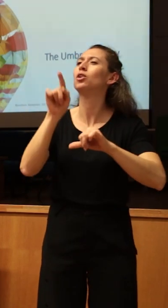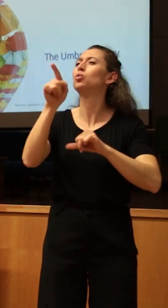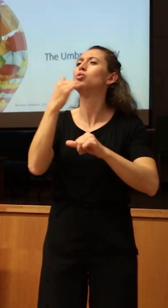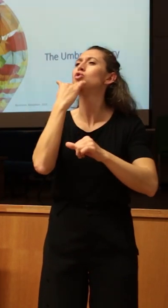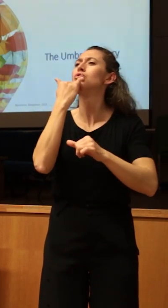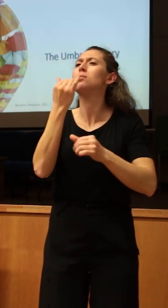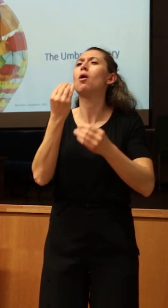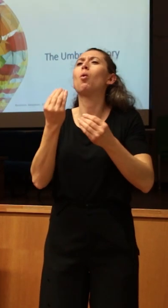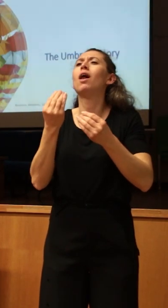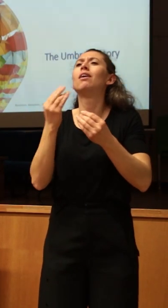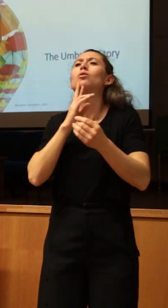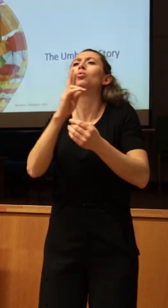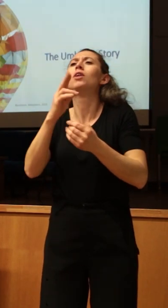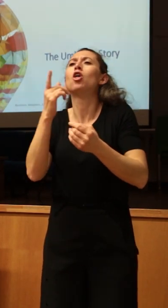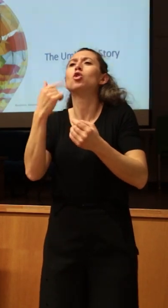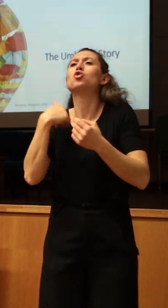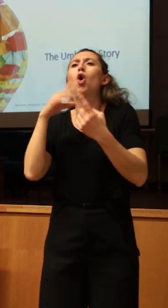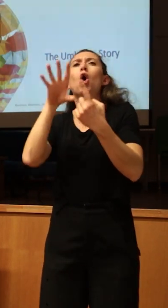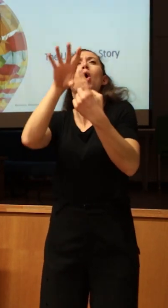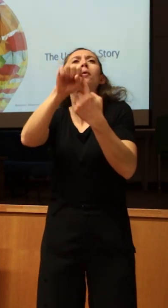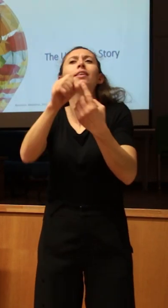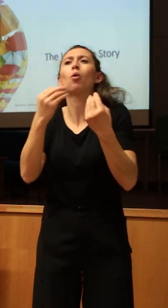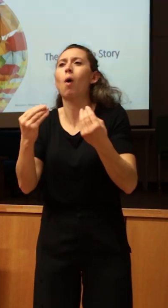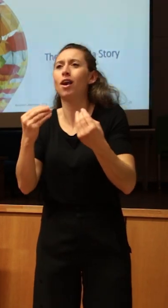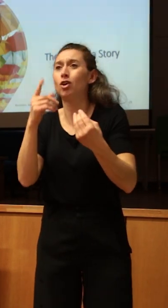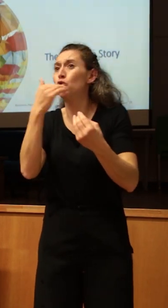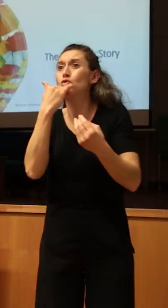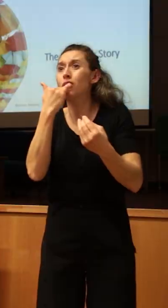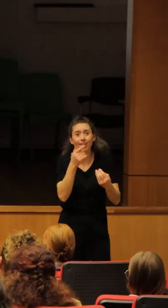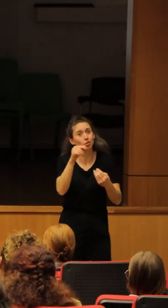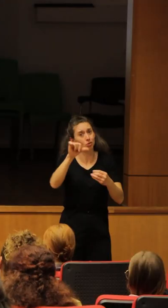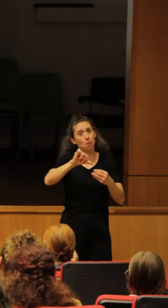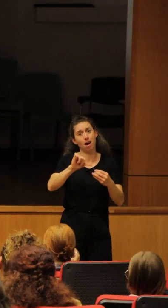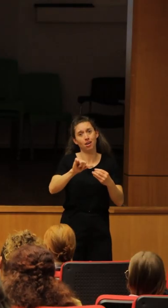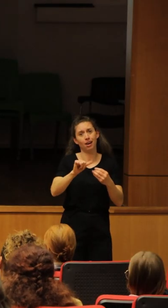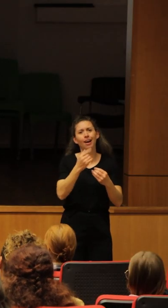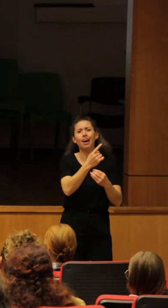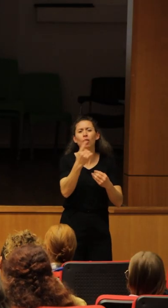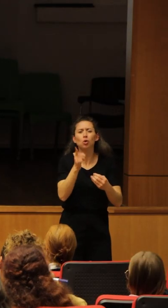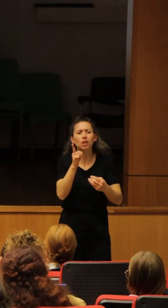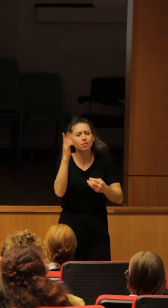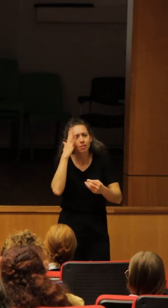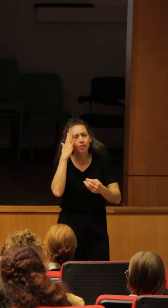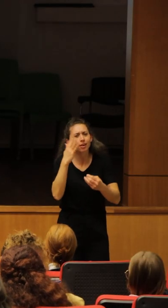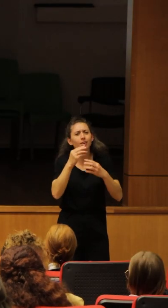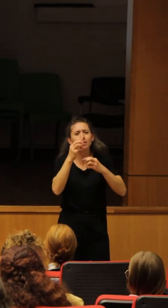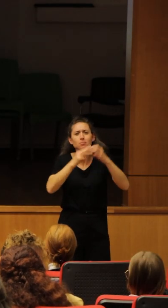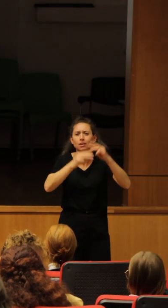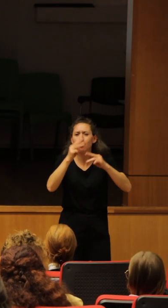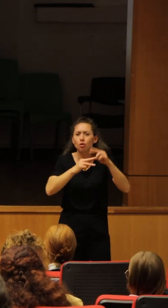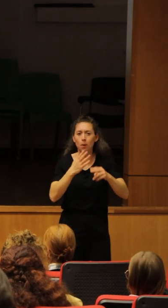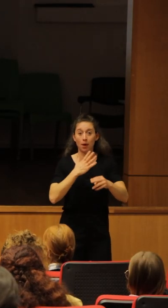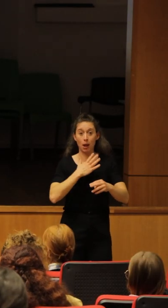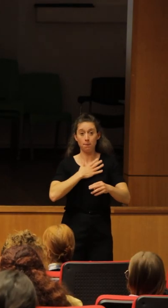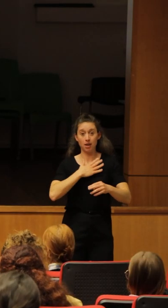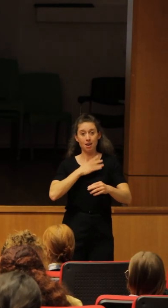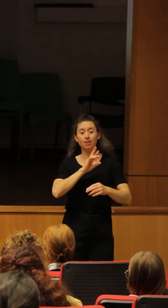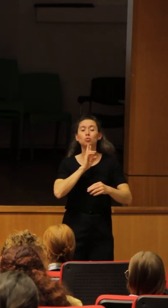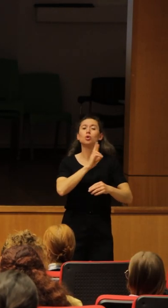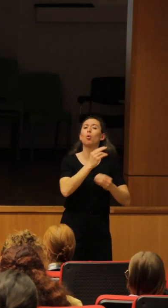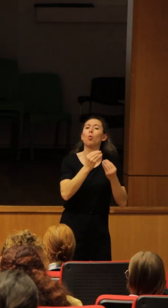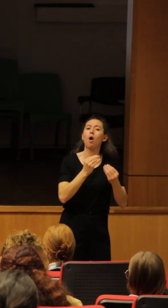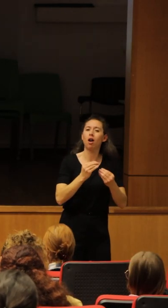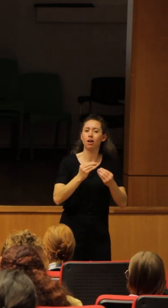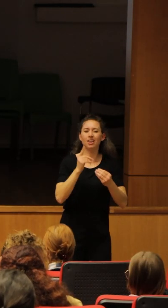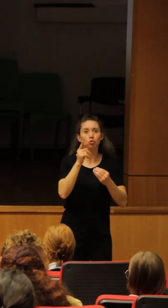resultado. What is the result? Is the result for you? ¿Cuál es el resultado para vos? ¿Cuál es la metáfora de resultado para vos? Then we negotiate